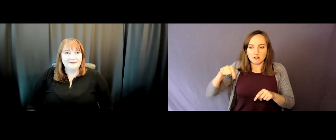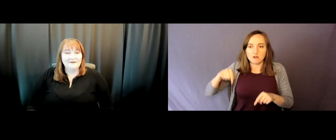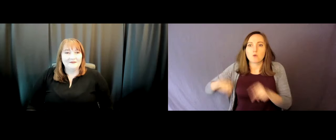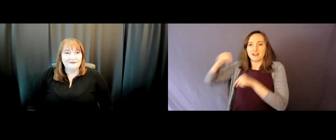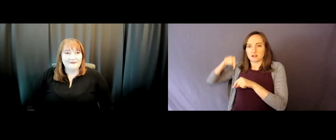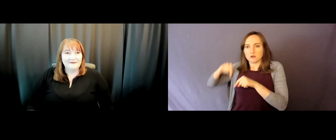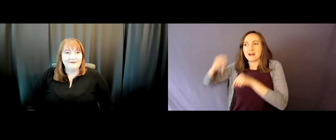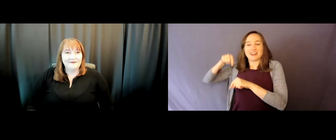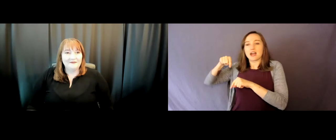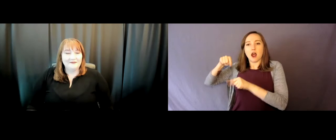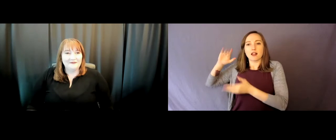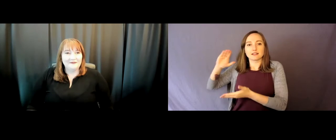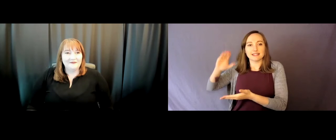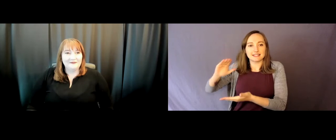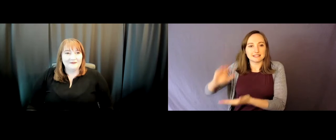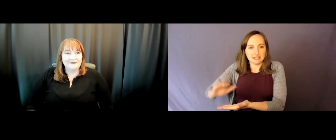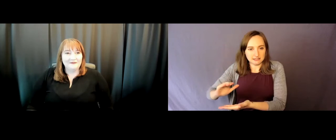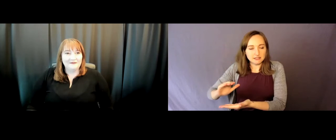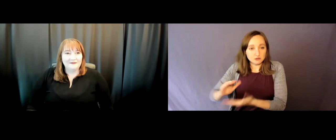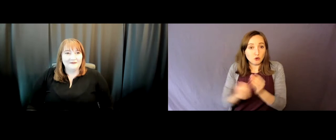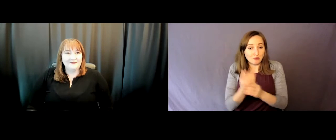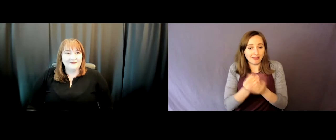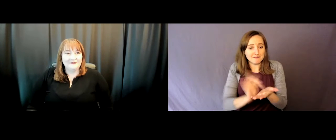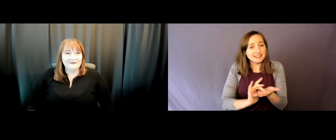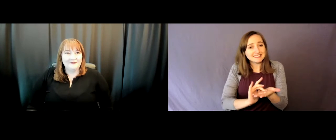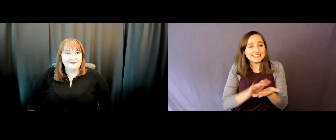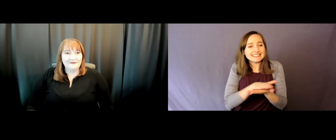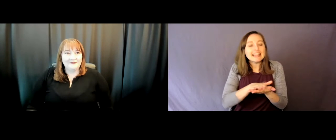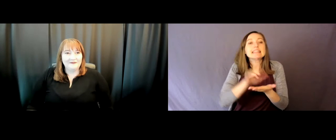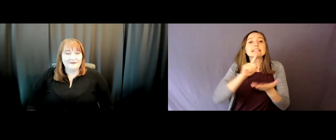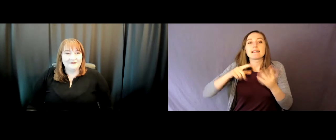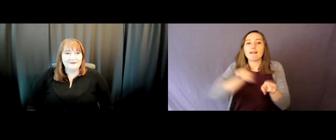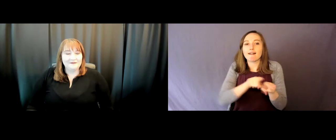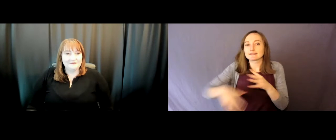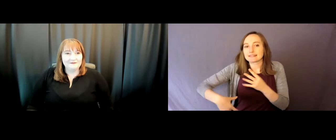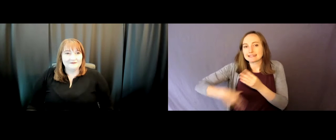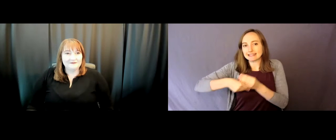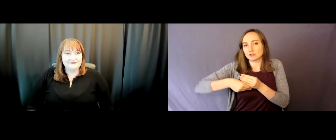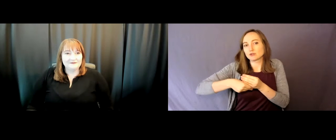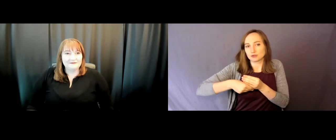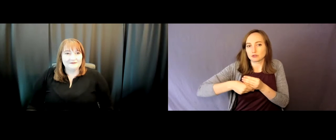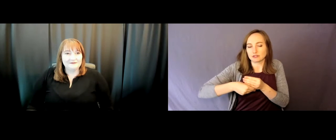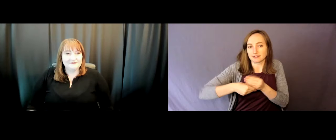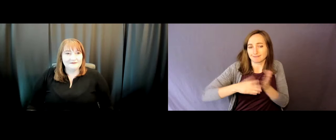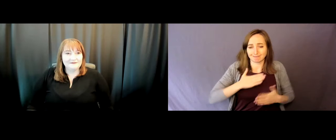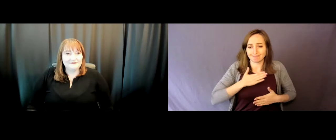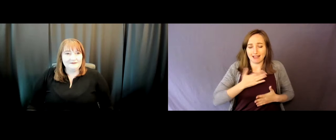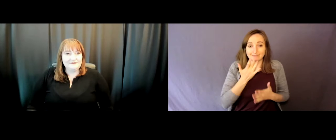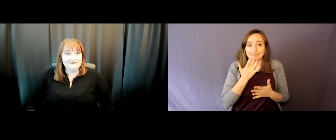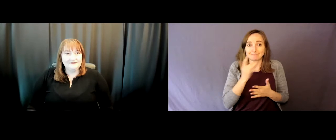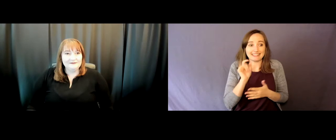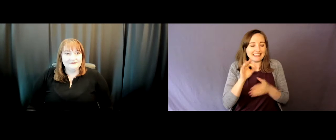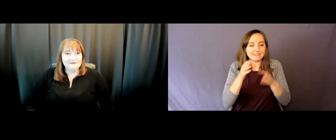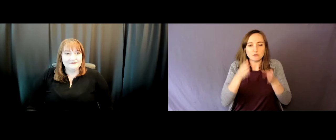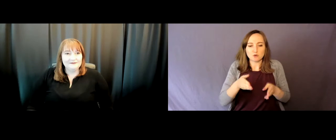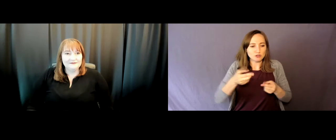as often. And so, yeah, plant medicine is great. It's just an additional thing that I love using when someone has